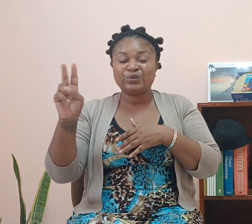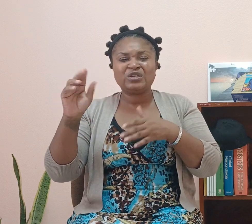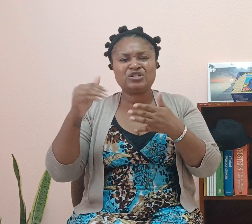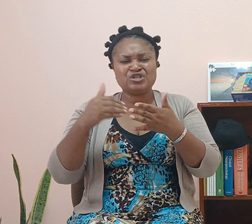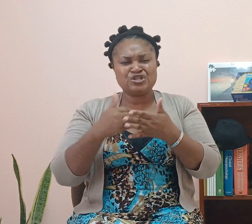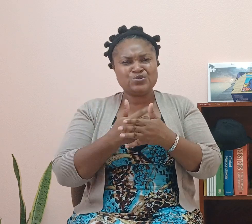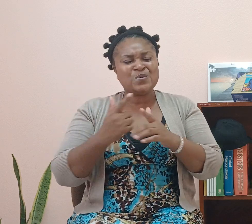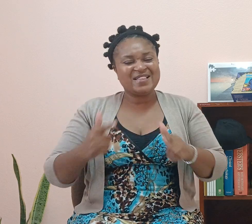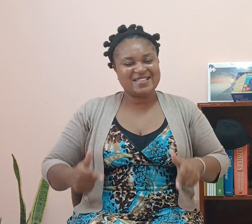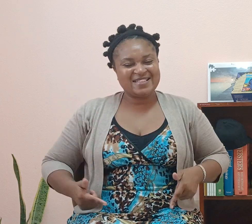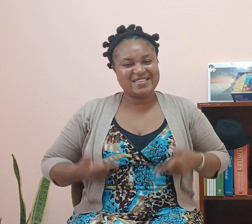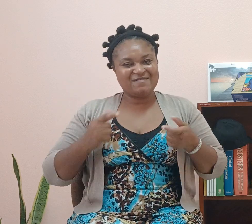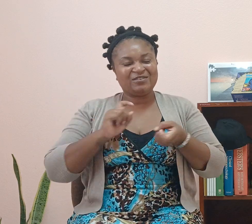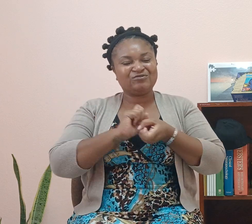Translation.